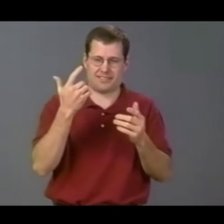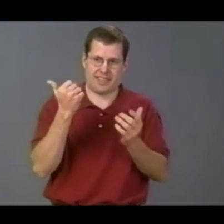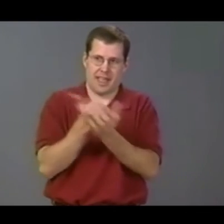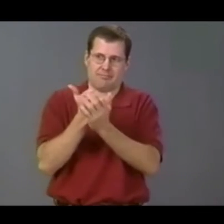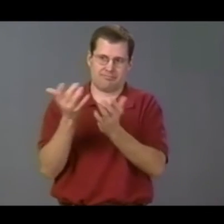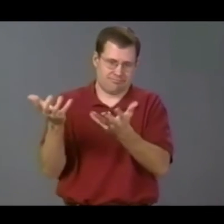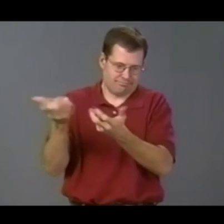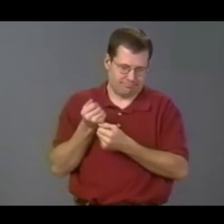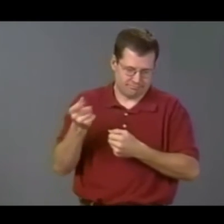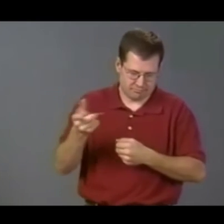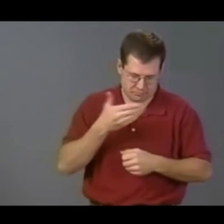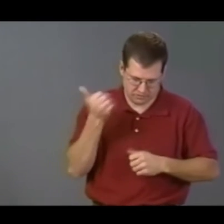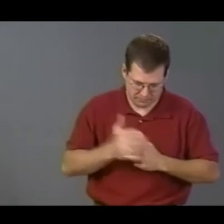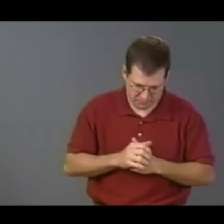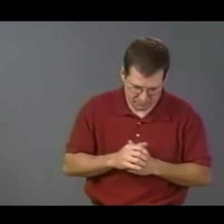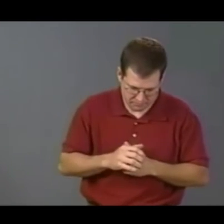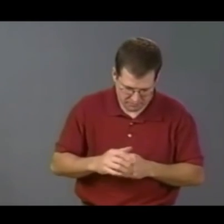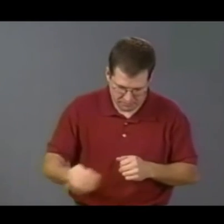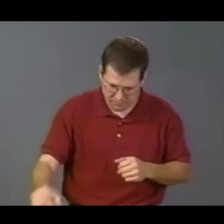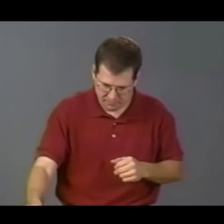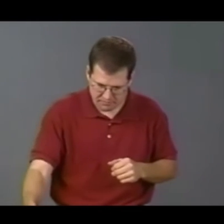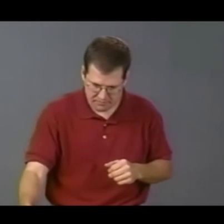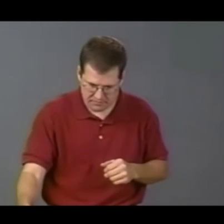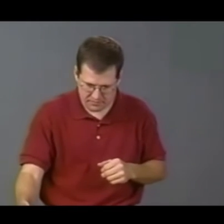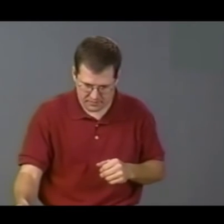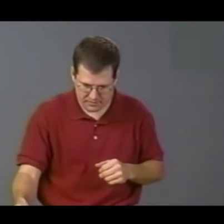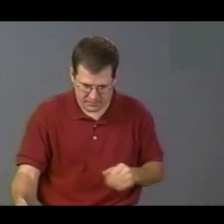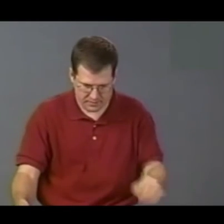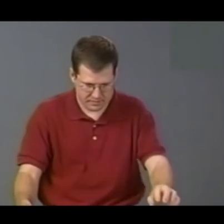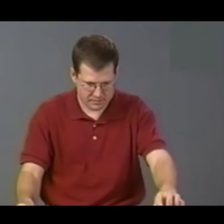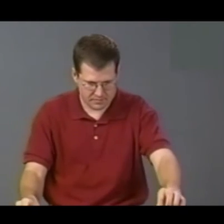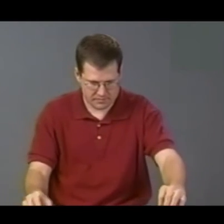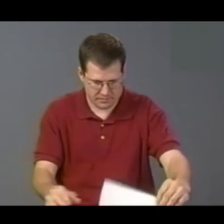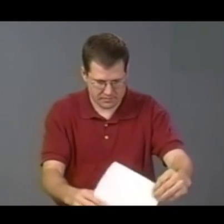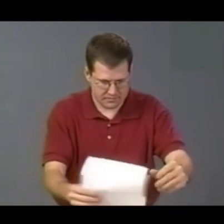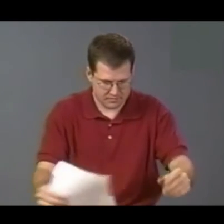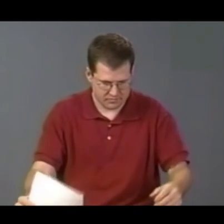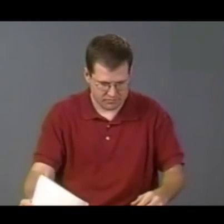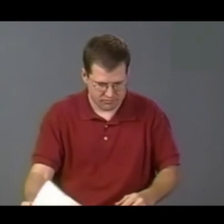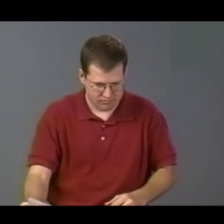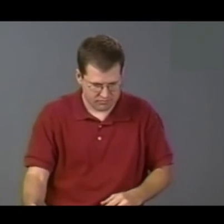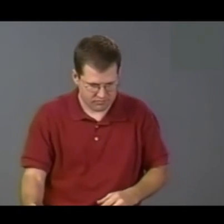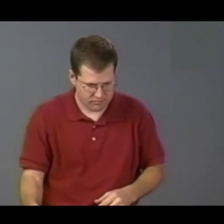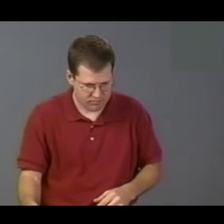about that. Just helps them get excited using their imagination.